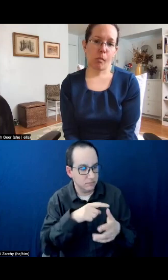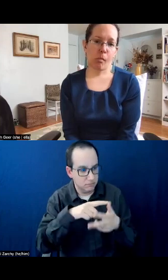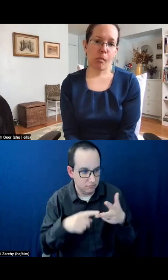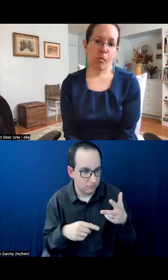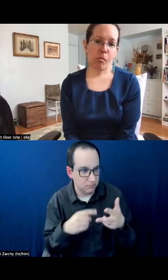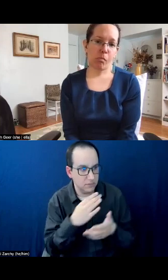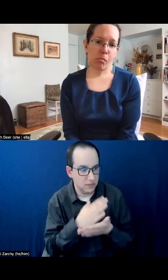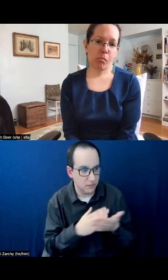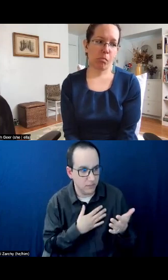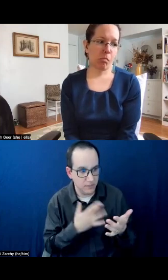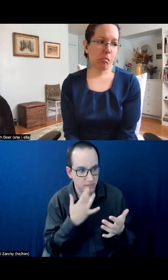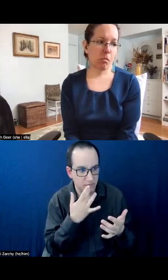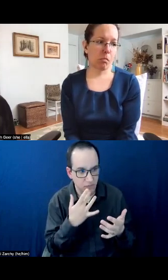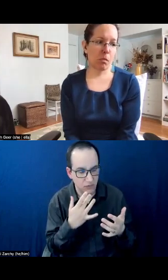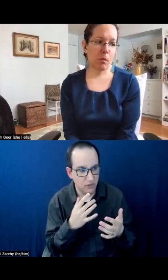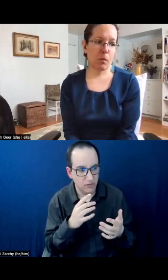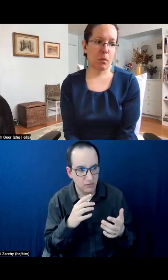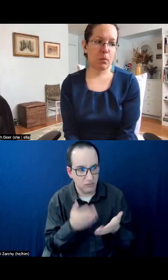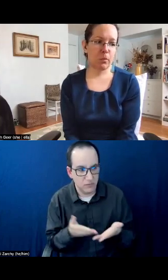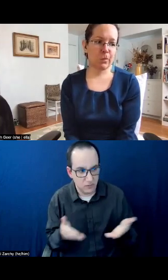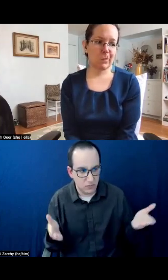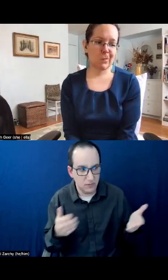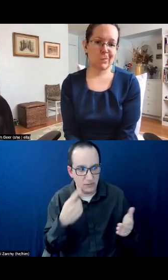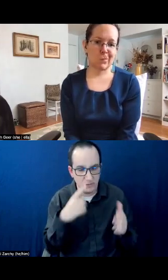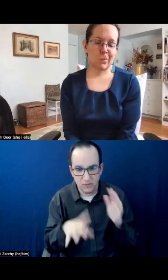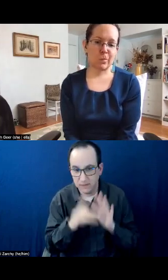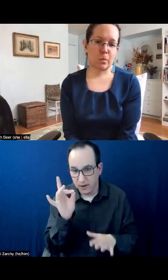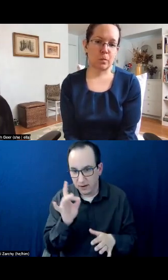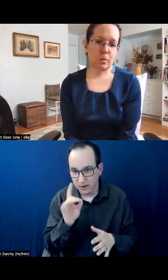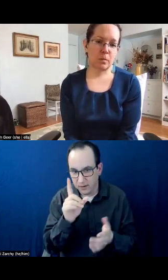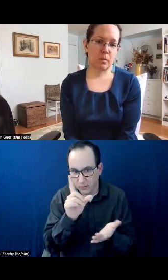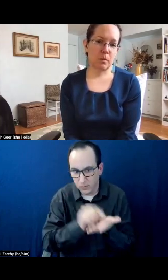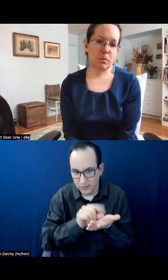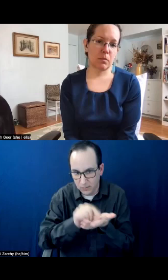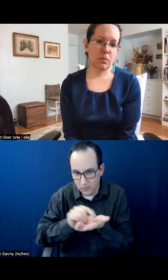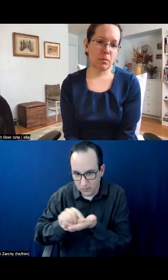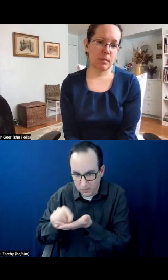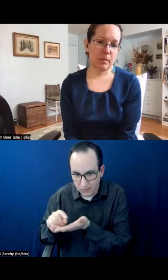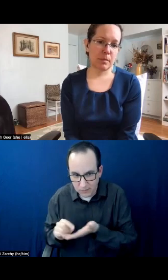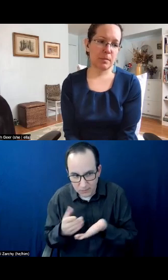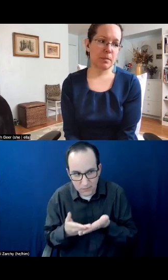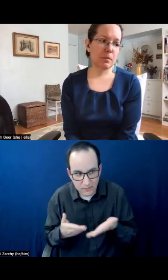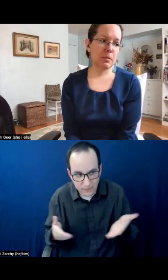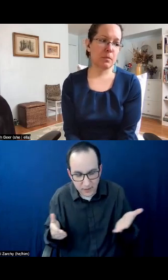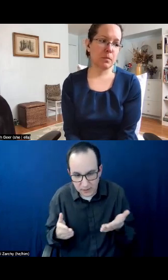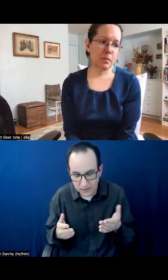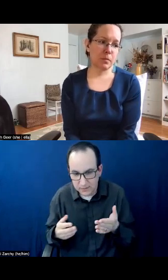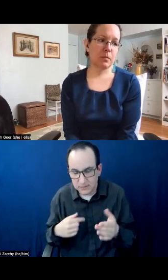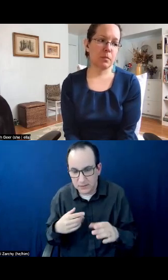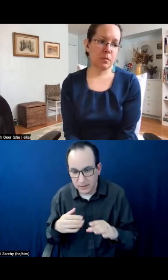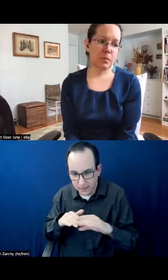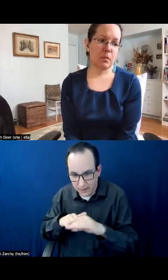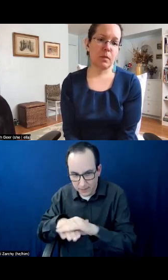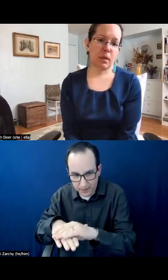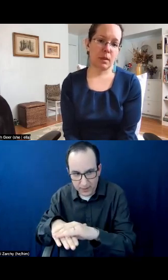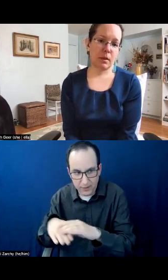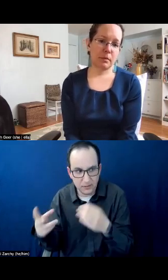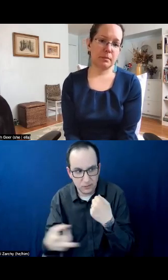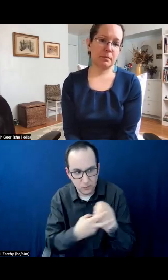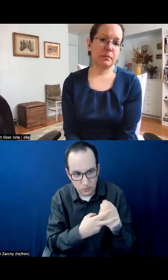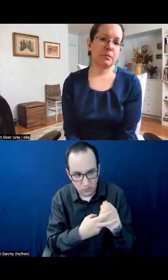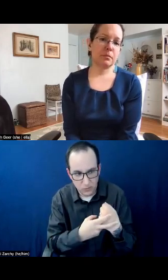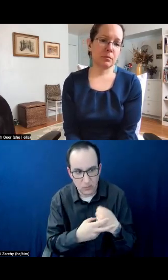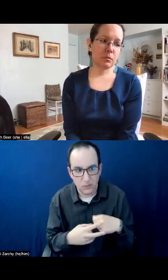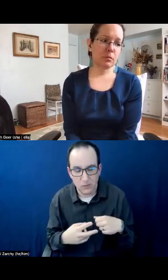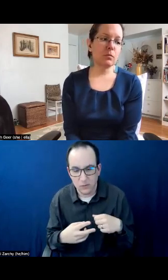essentially. So yeah, some of my favorites here that I have, printables, things